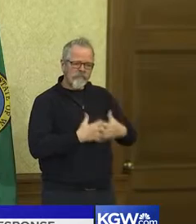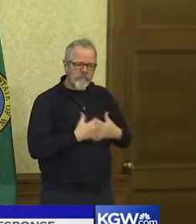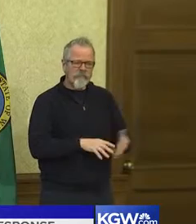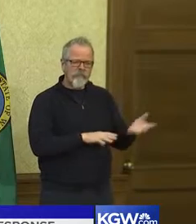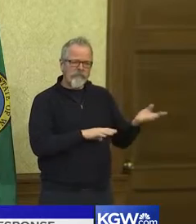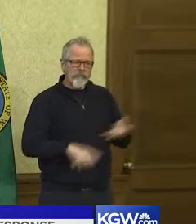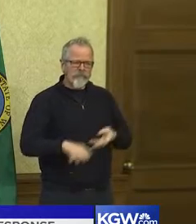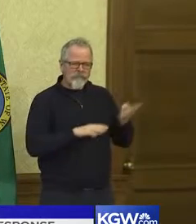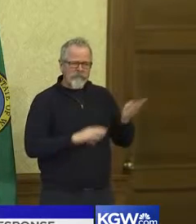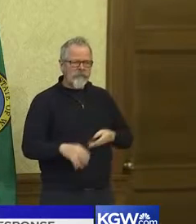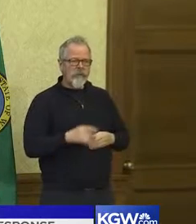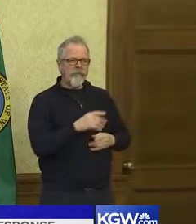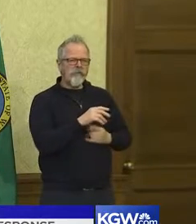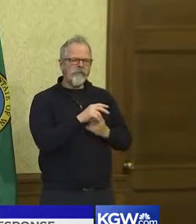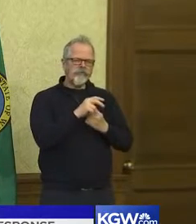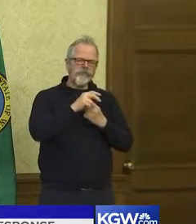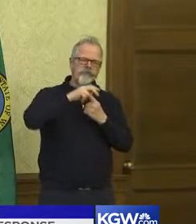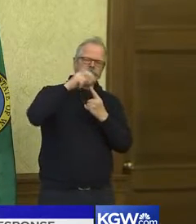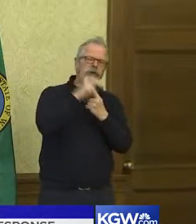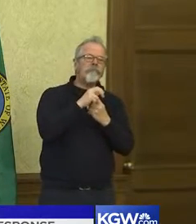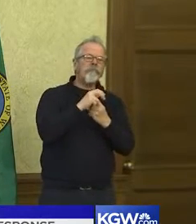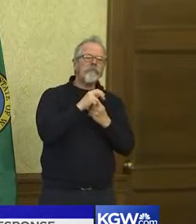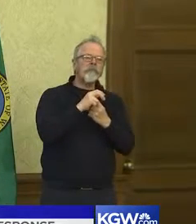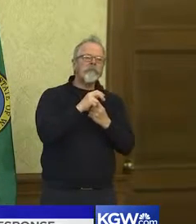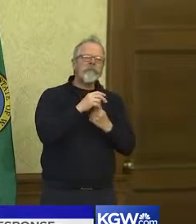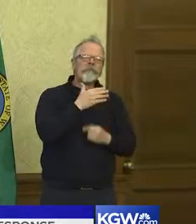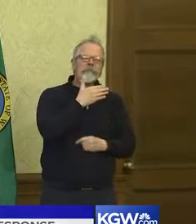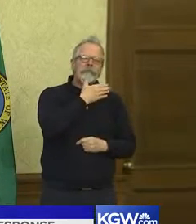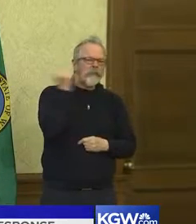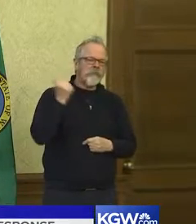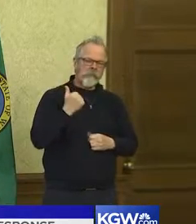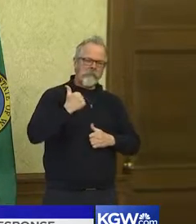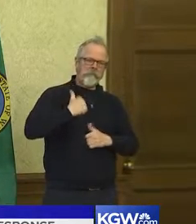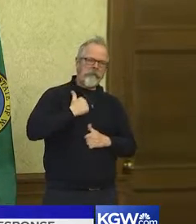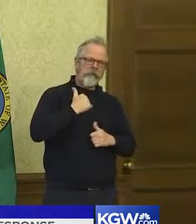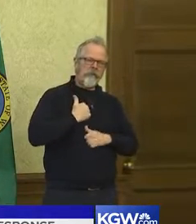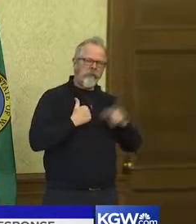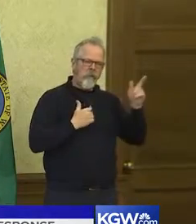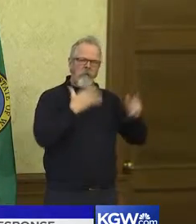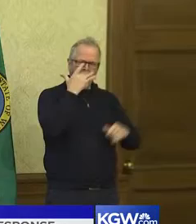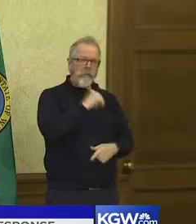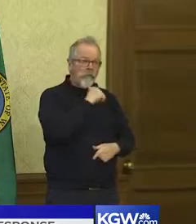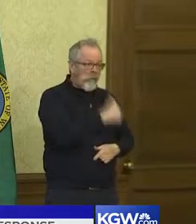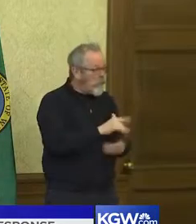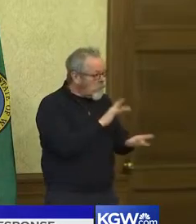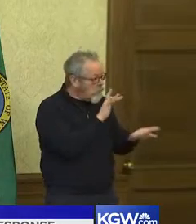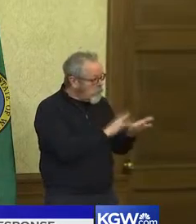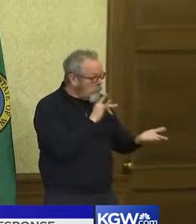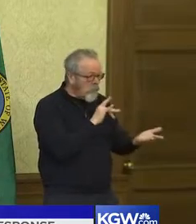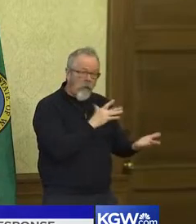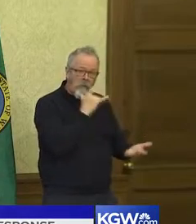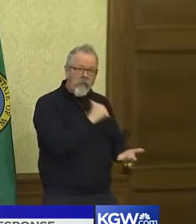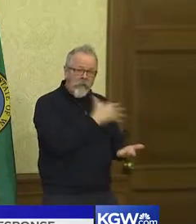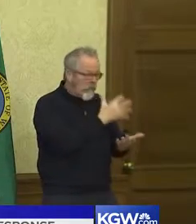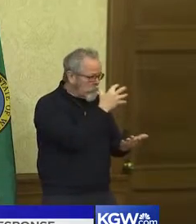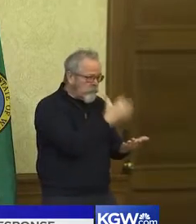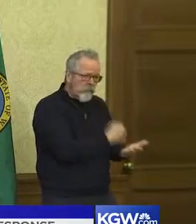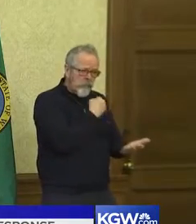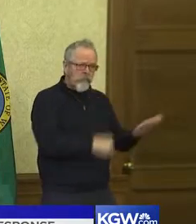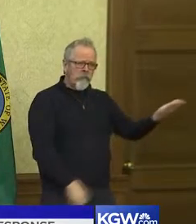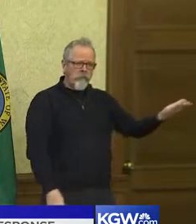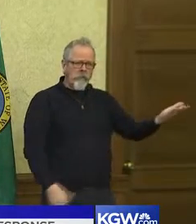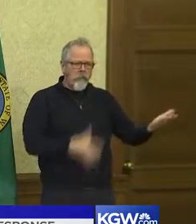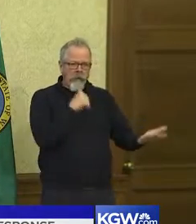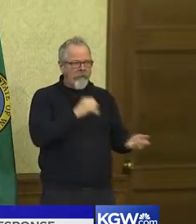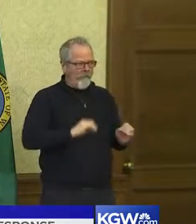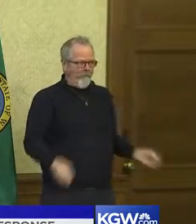few more cup holders for some of our, armored personnel carriers and start making swabs and vials and